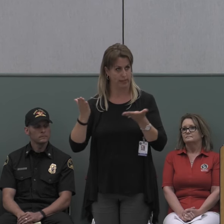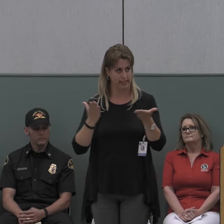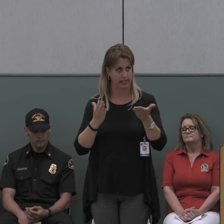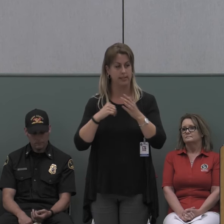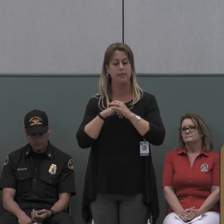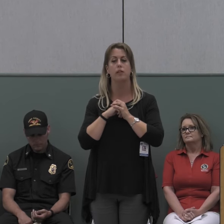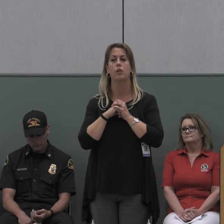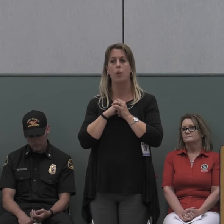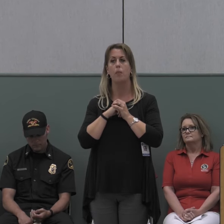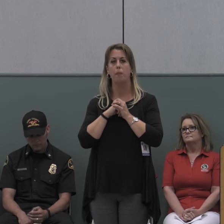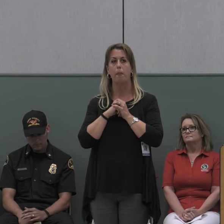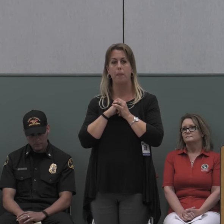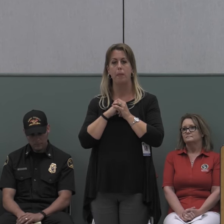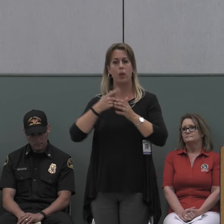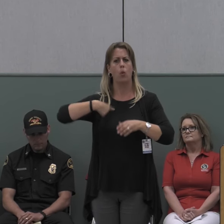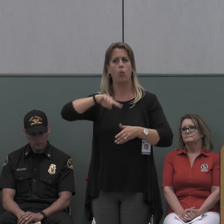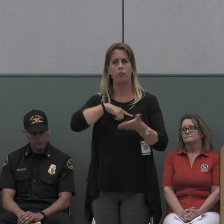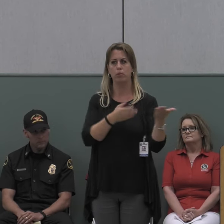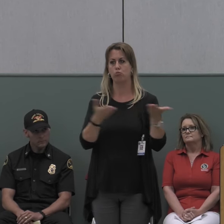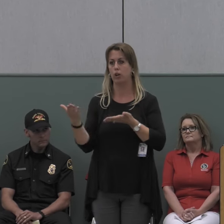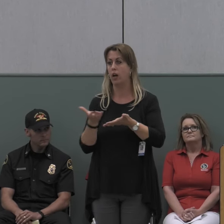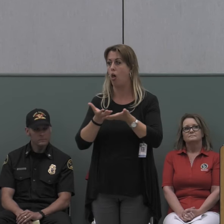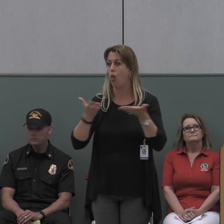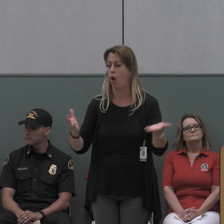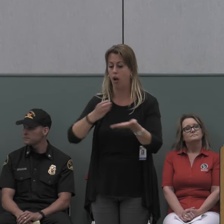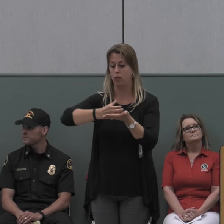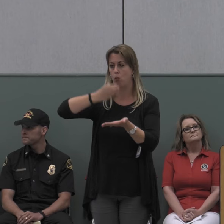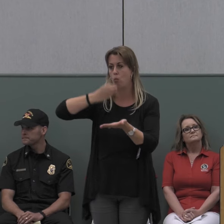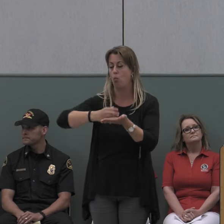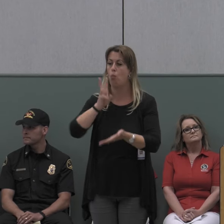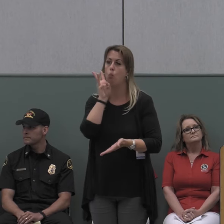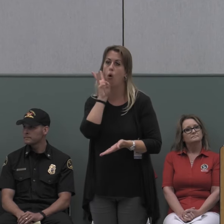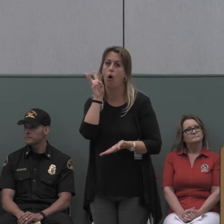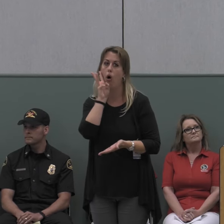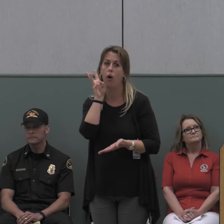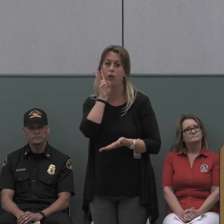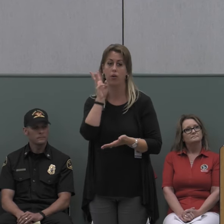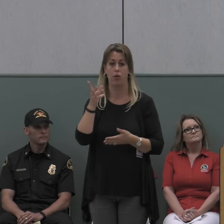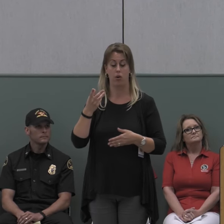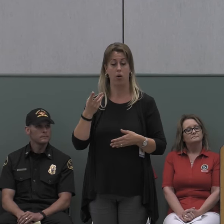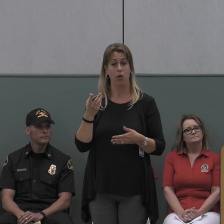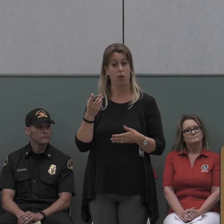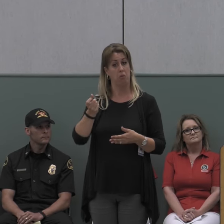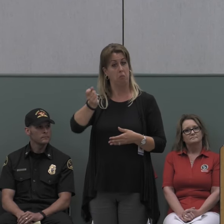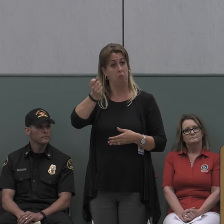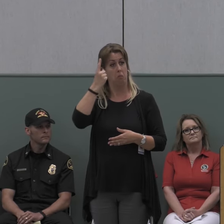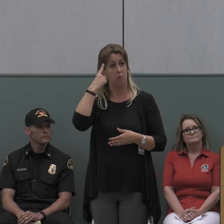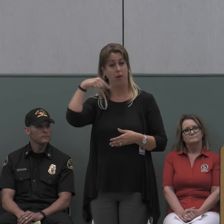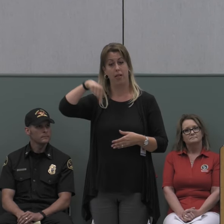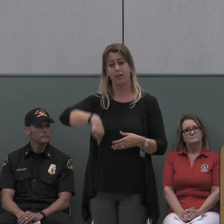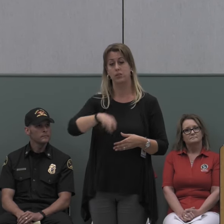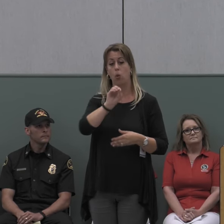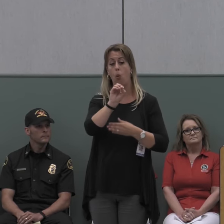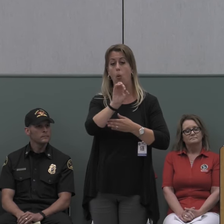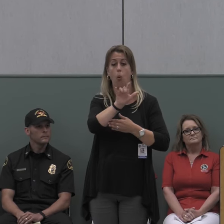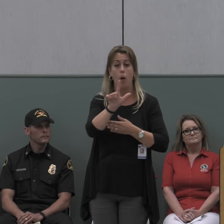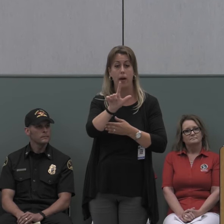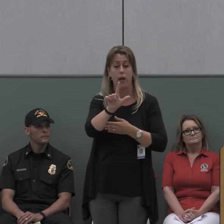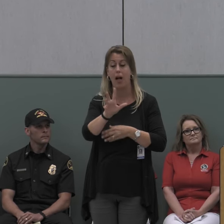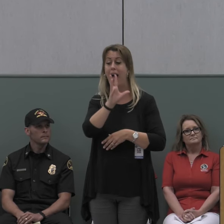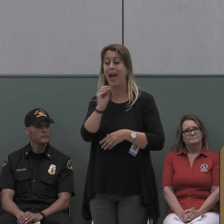We have been bringing a lot of bottled water into the community. As you know, that the community is under a boil water only